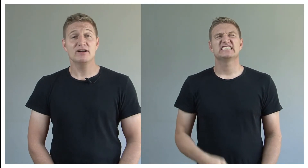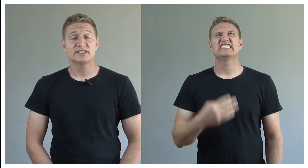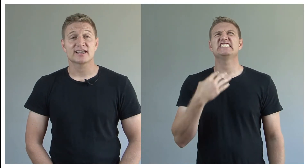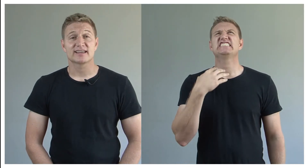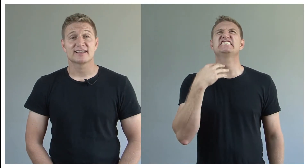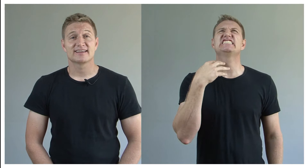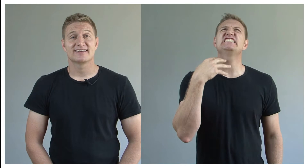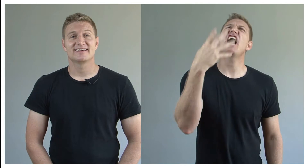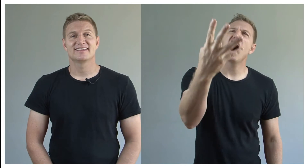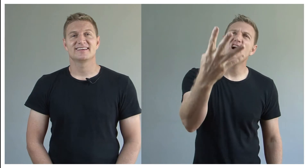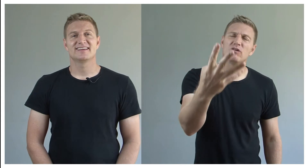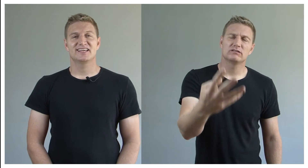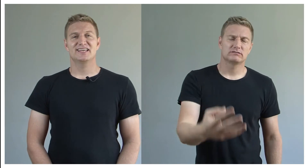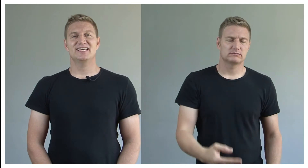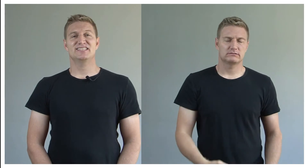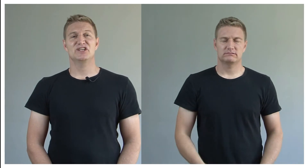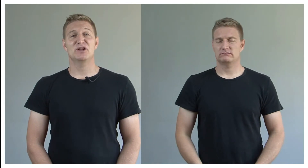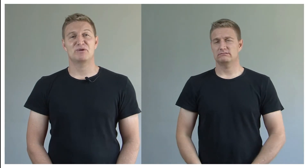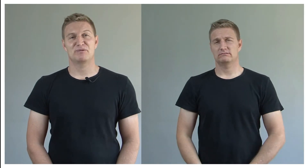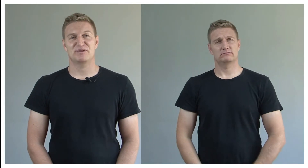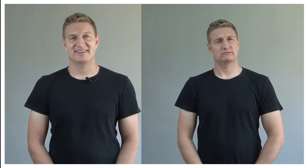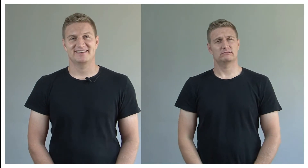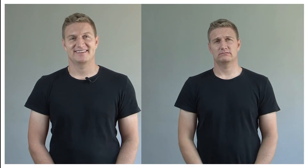Shouting is not appropriate.